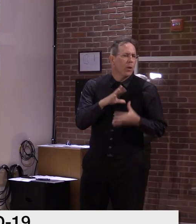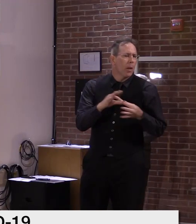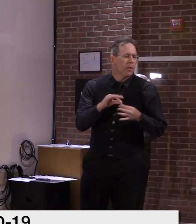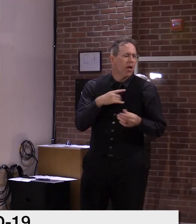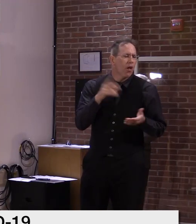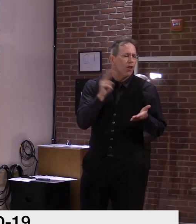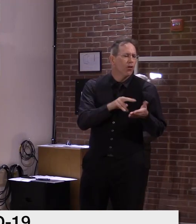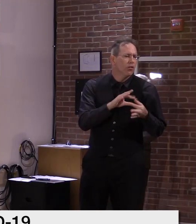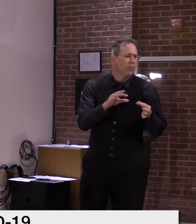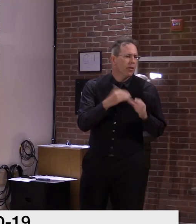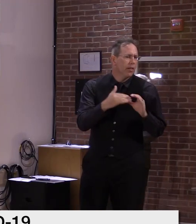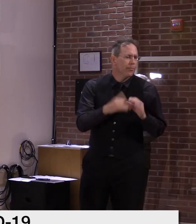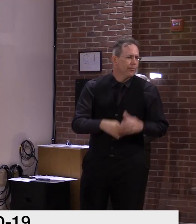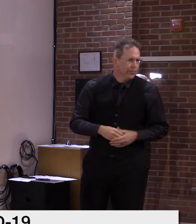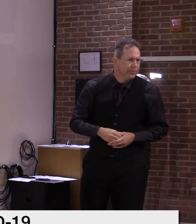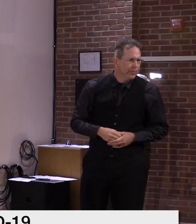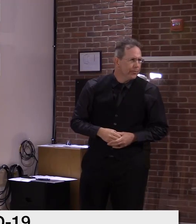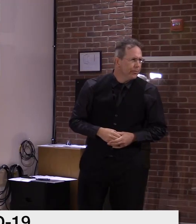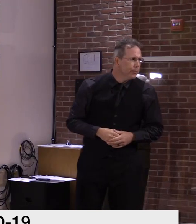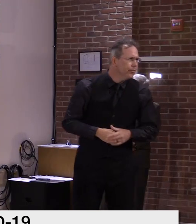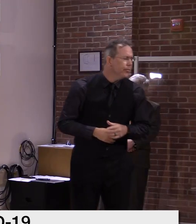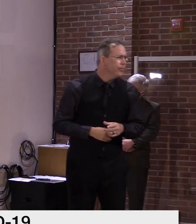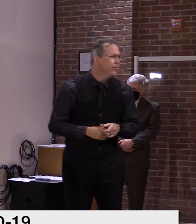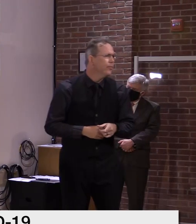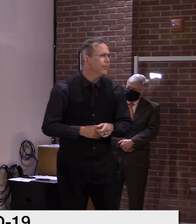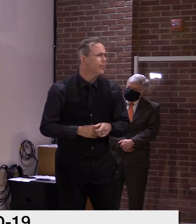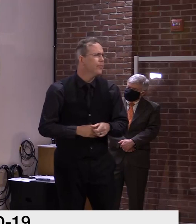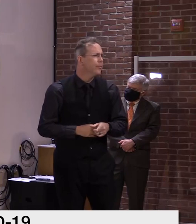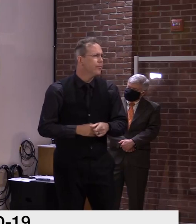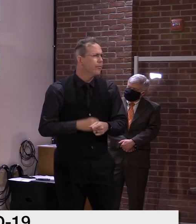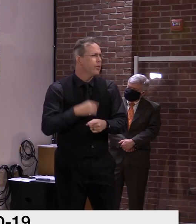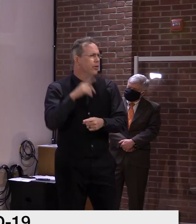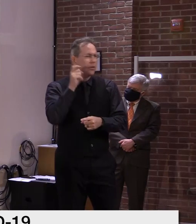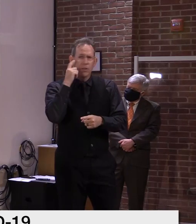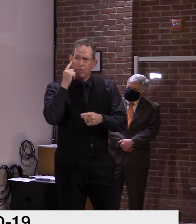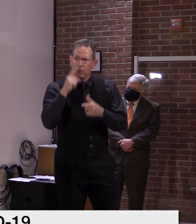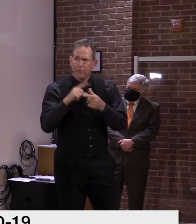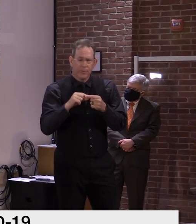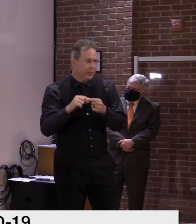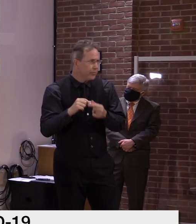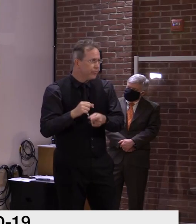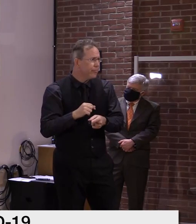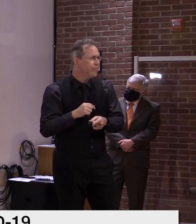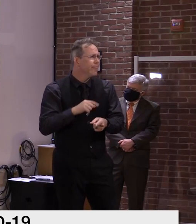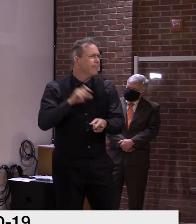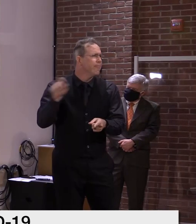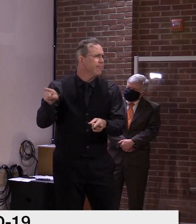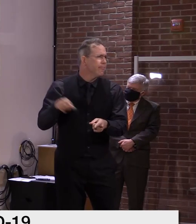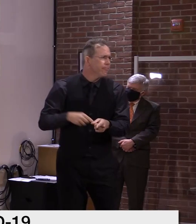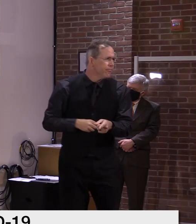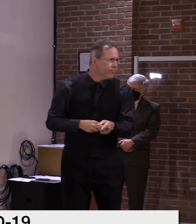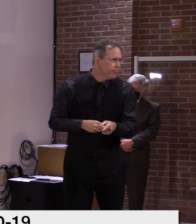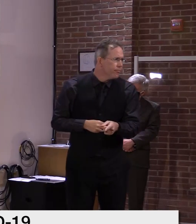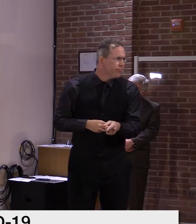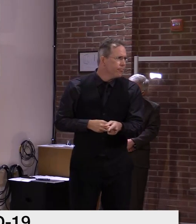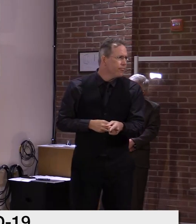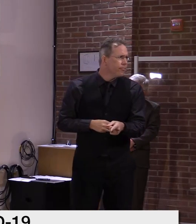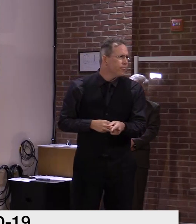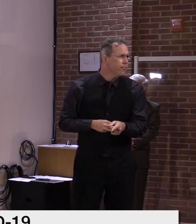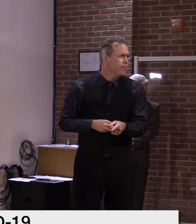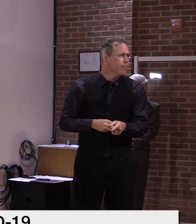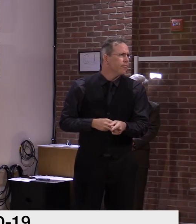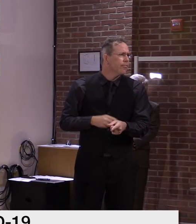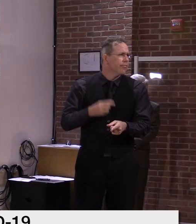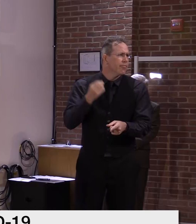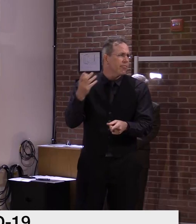I guess, you know, Governor, you know, I've heard several times now that VSP is adequately staffed